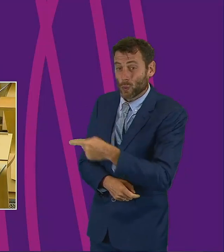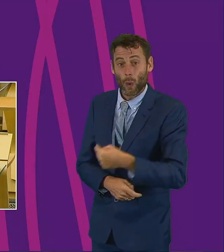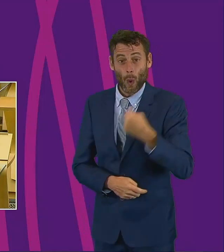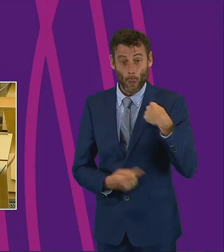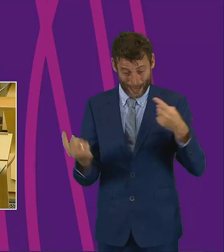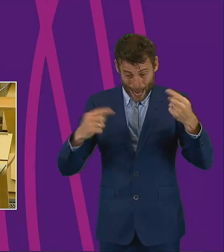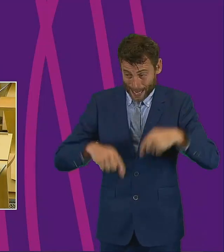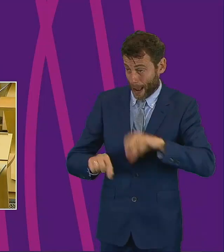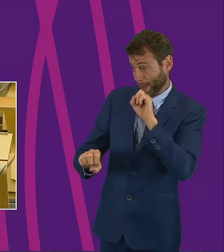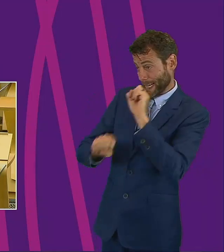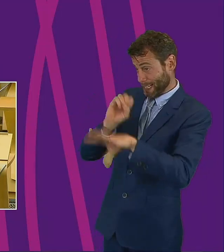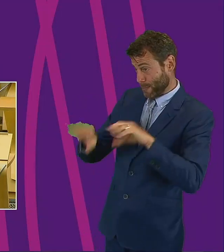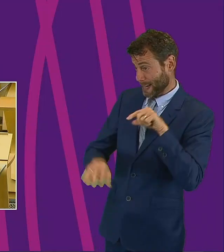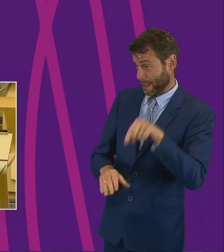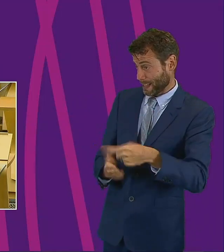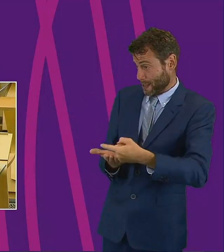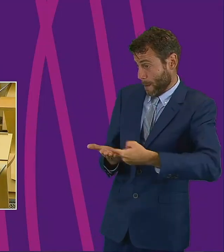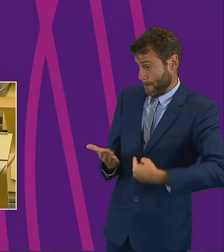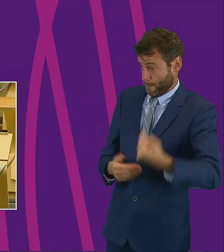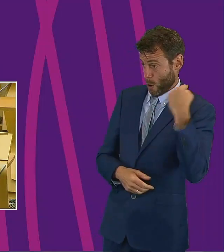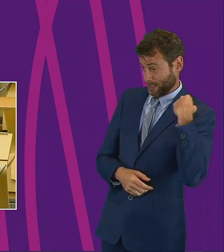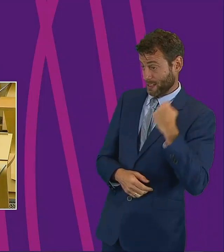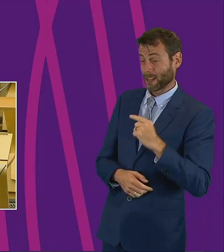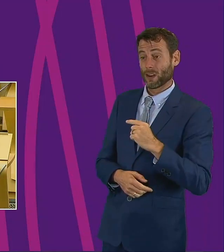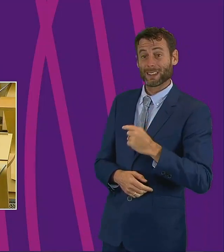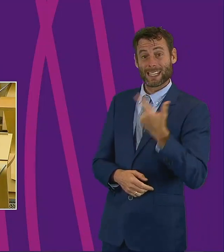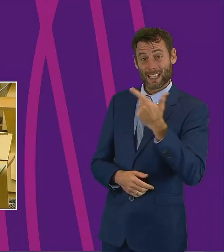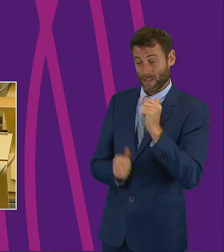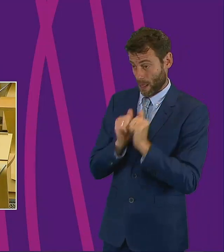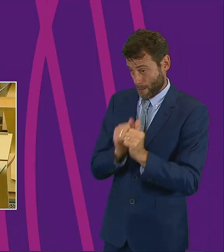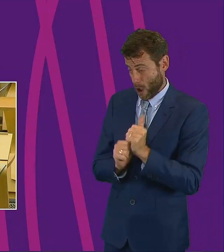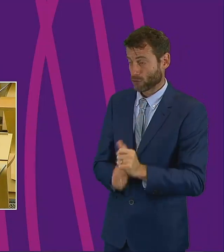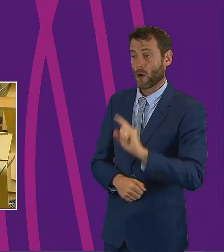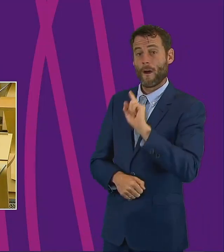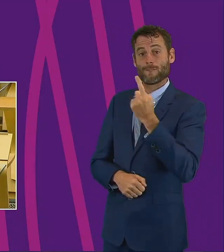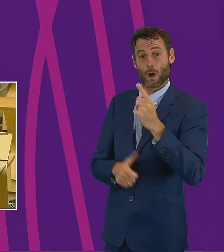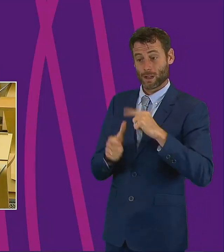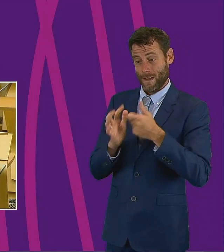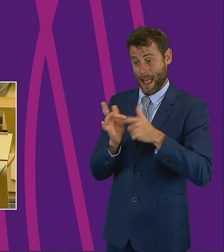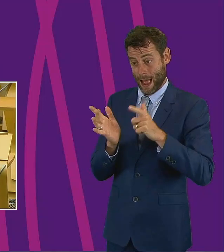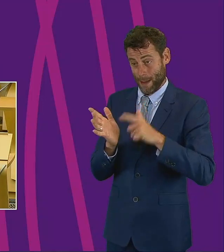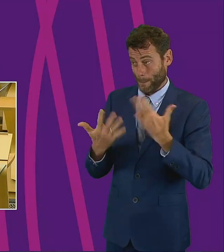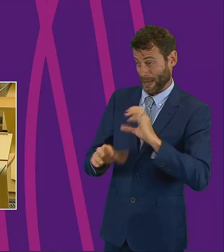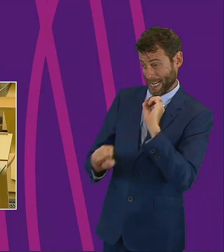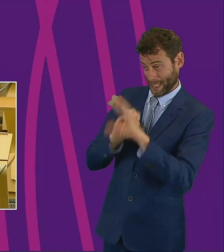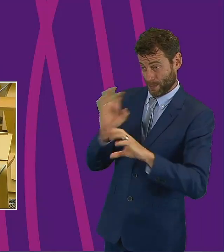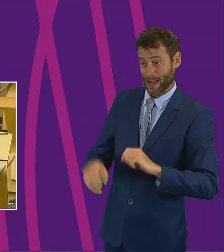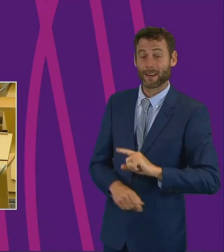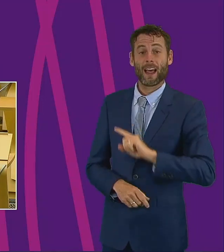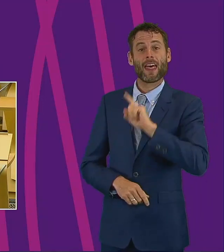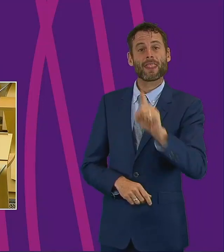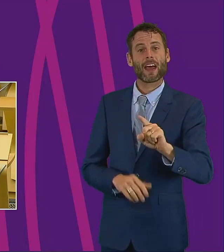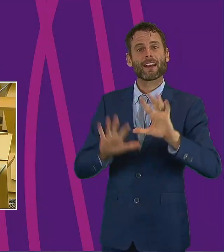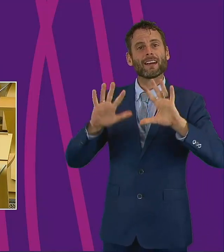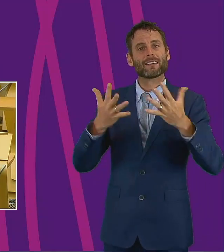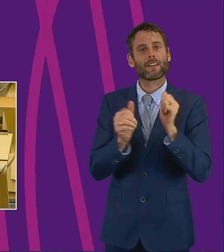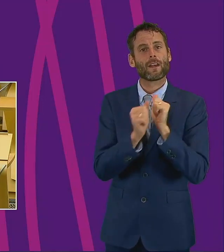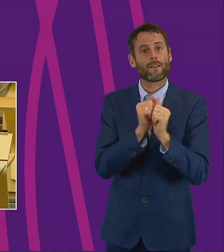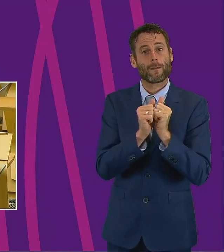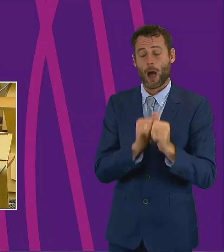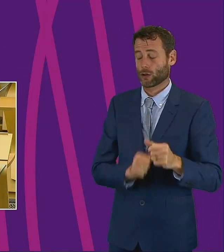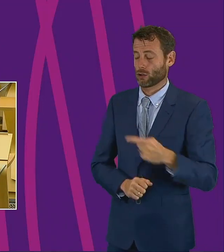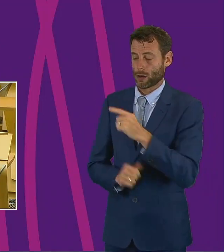17th of March. I talked about it on the 1st of April. The Health Secretary again in Parliament on the 1st of April. And on the 10th of March, Miles